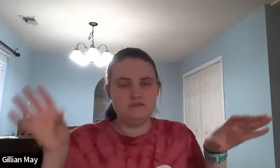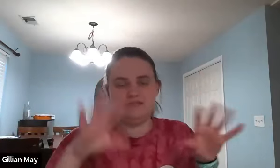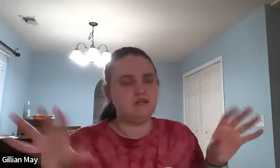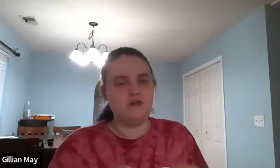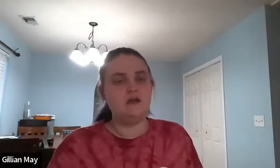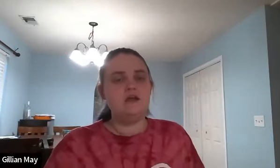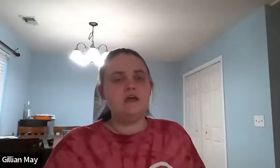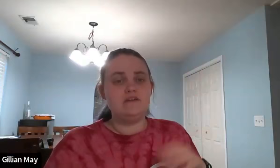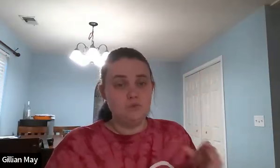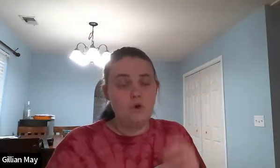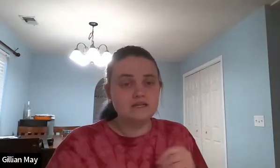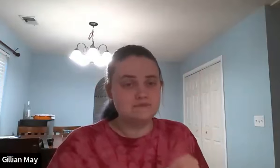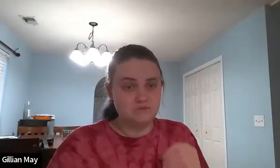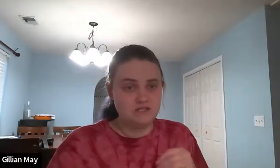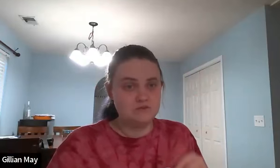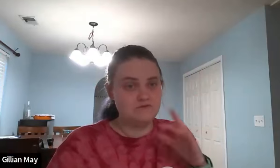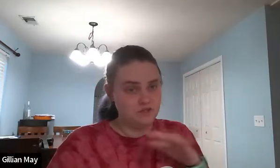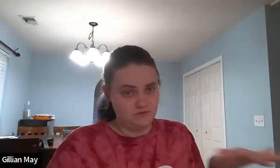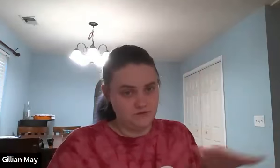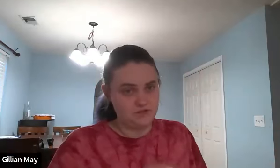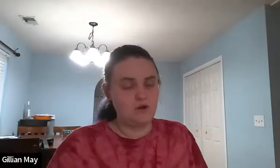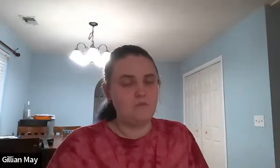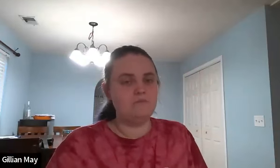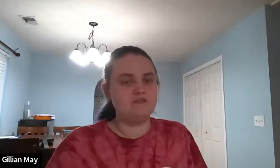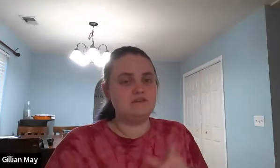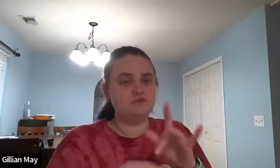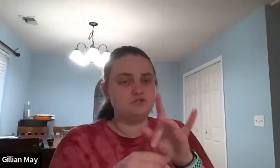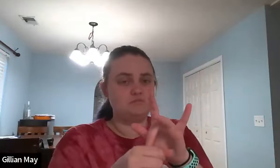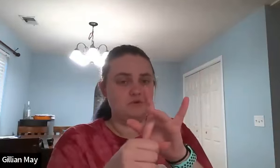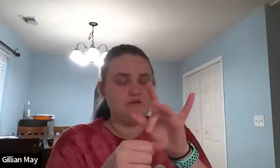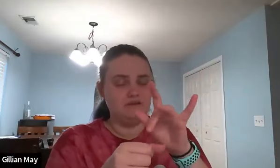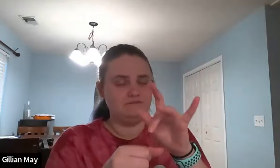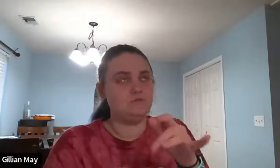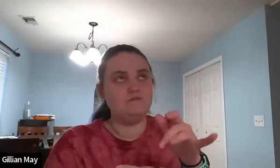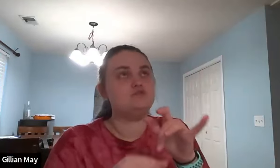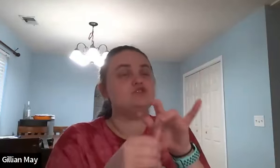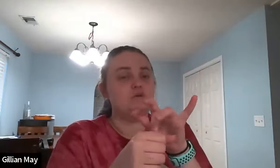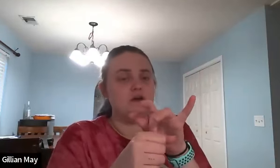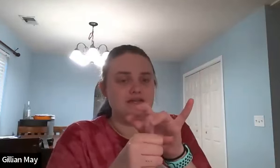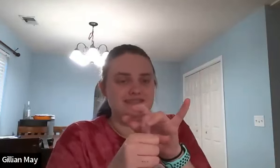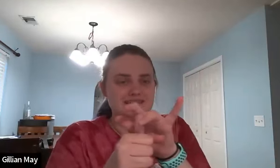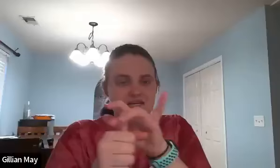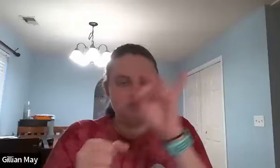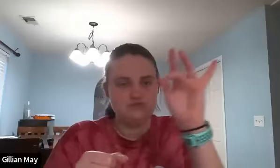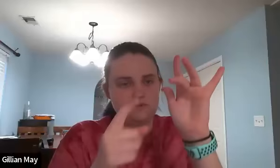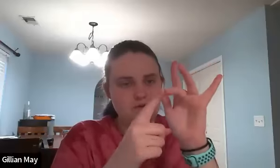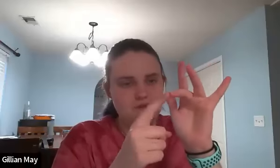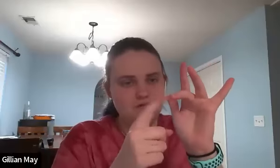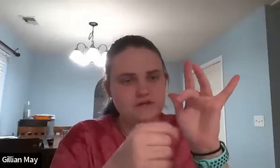Pepsi, none of that. If you wanted to be really specific, you would finger spell them. But the sign for Sprite for soda is you start with your middle